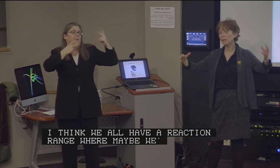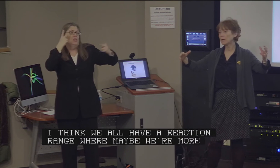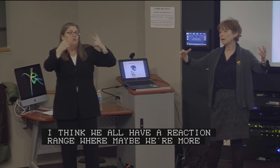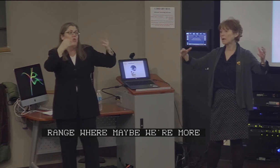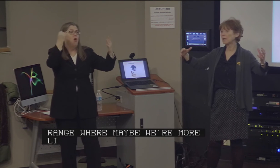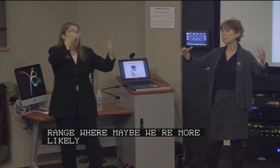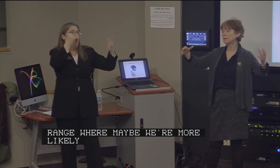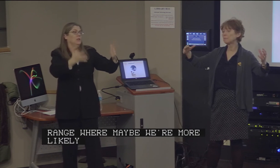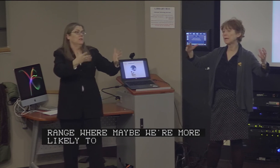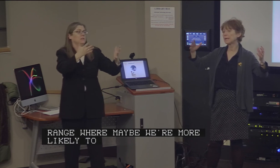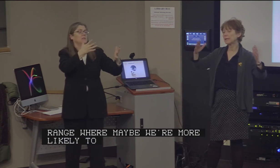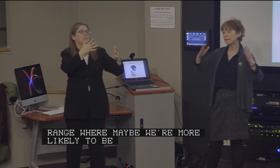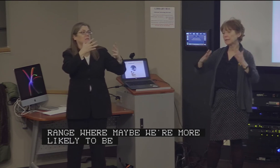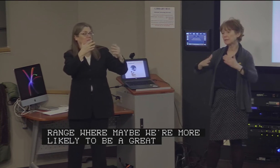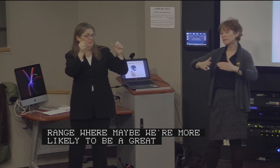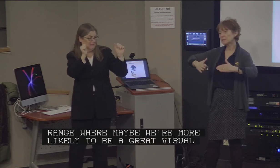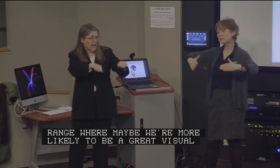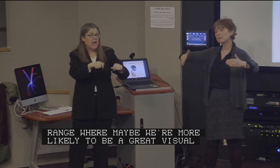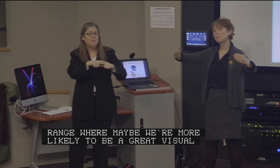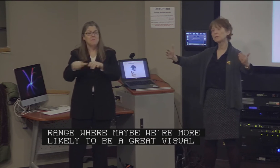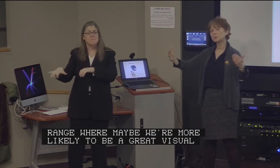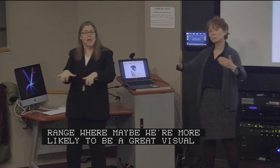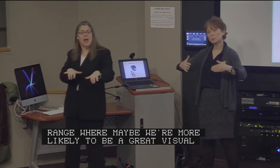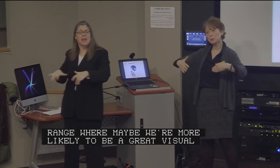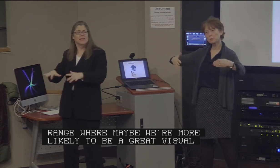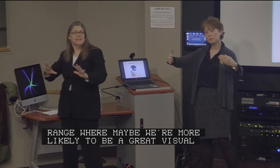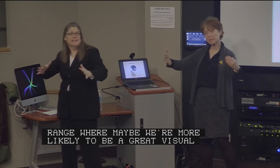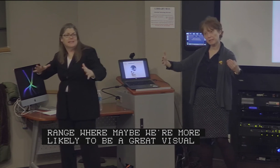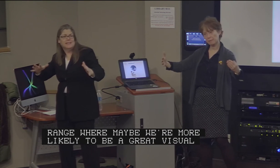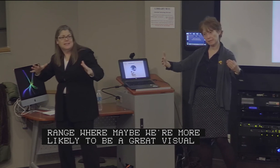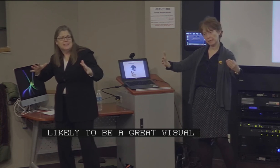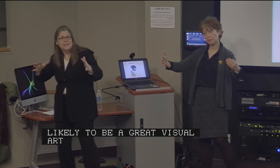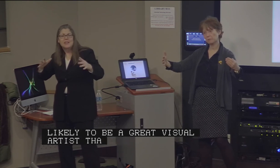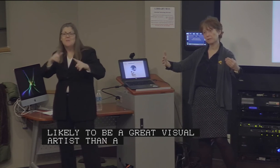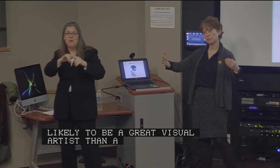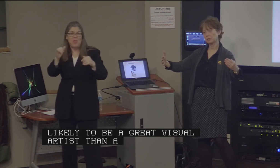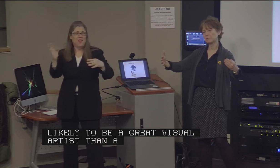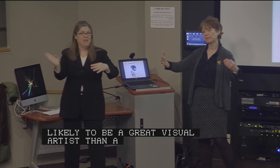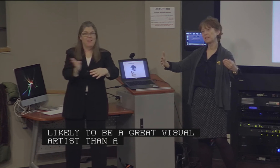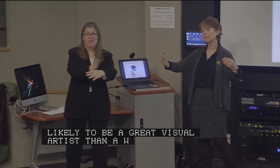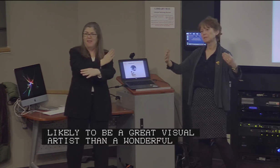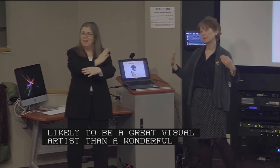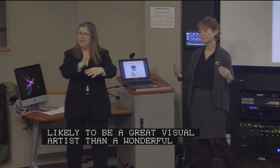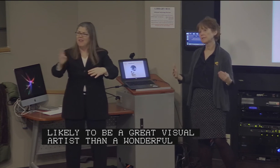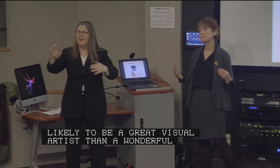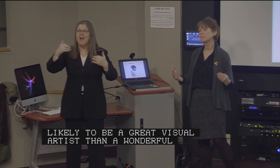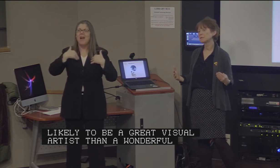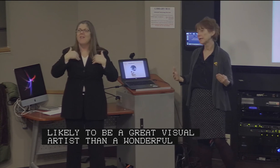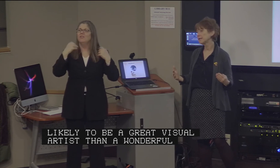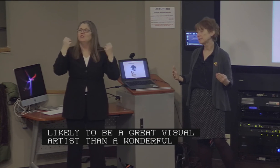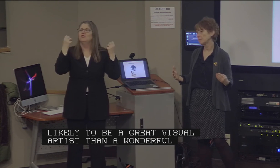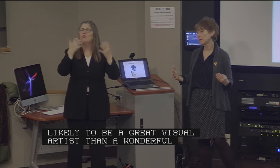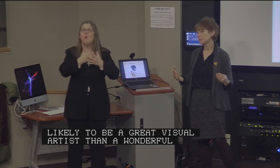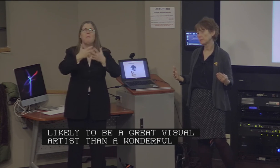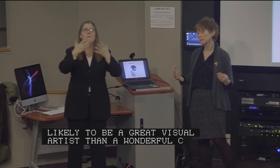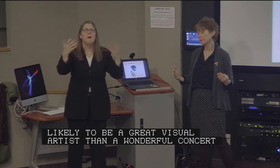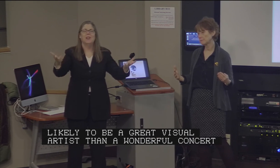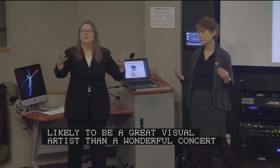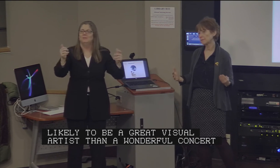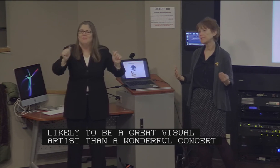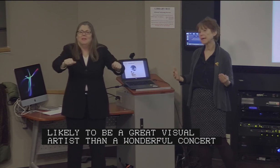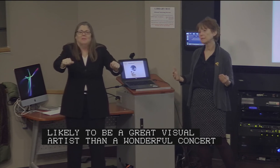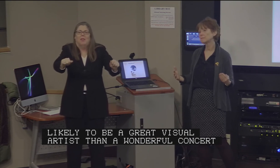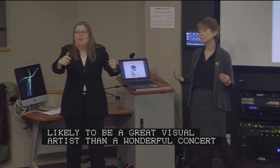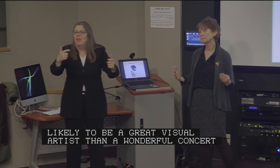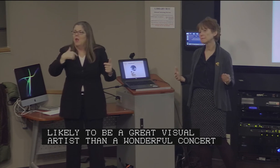pianist. But there's so much room within that reaction range to develop that I really don't like the metaphor